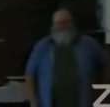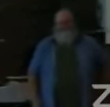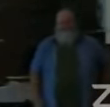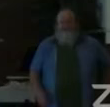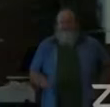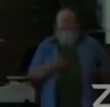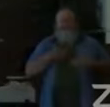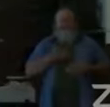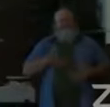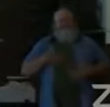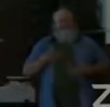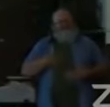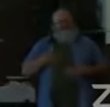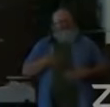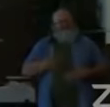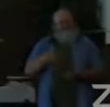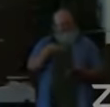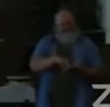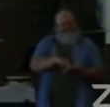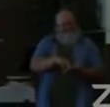Please stand with me.